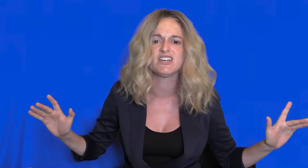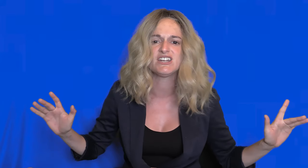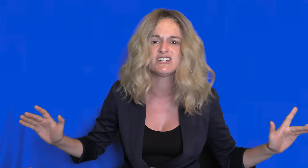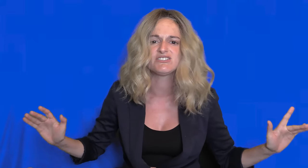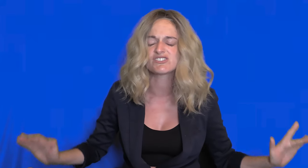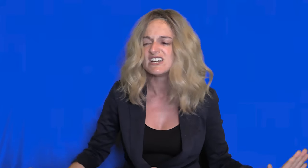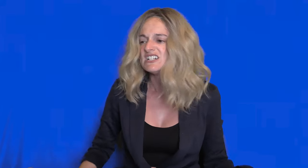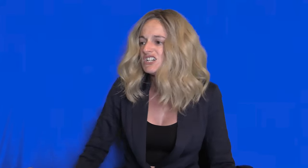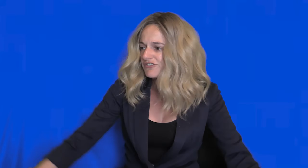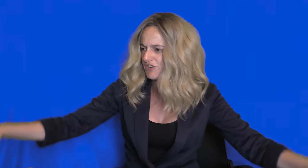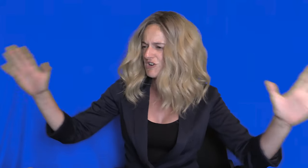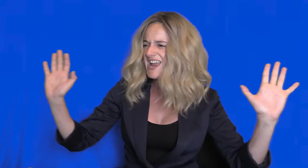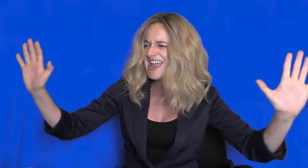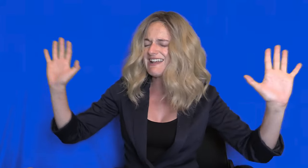Freedom